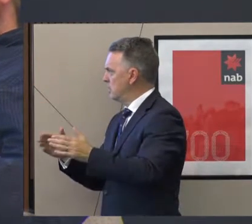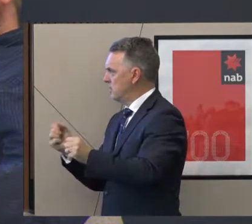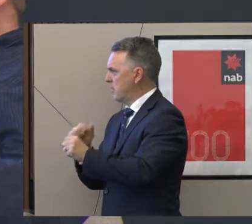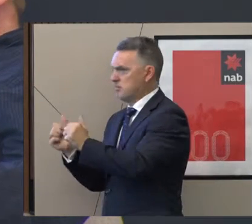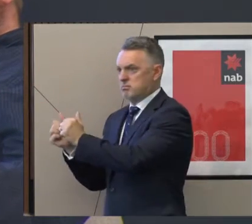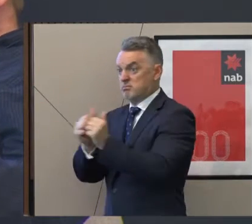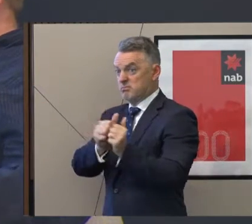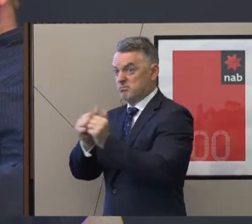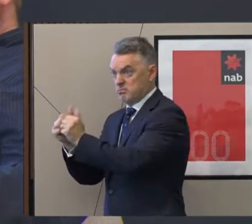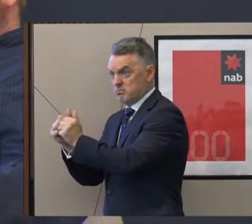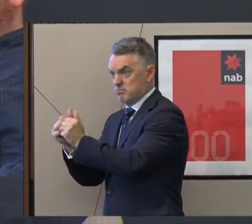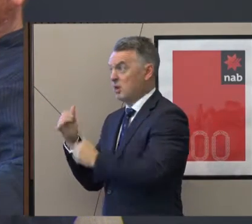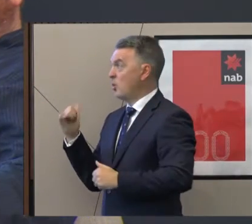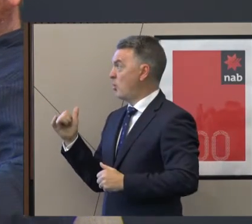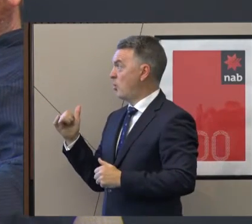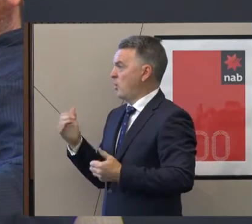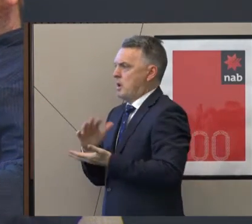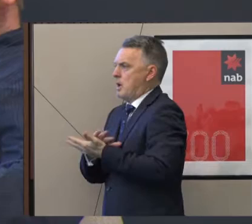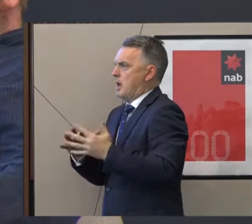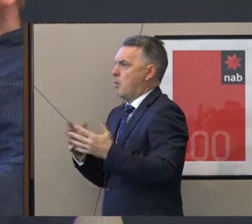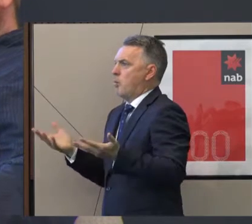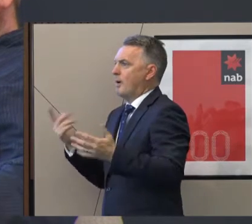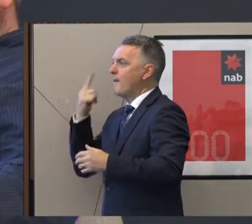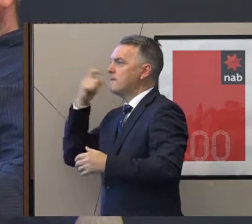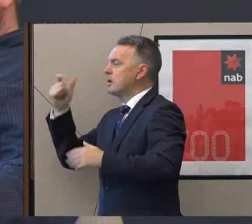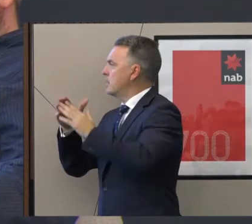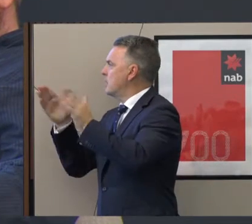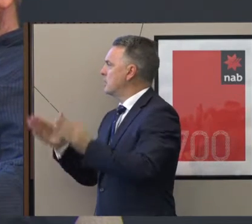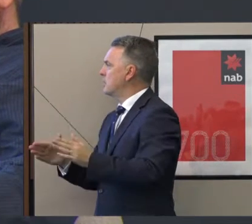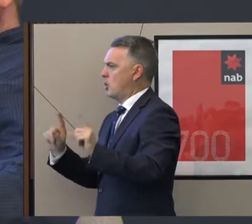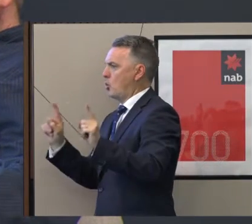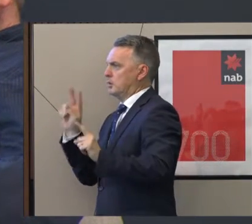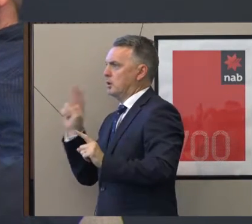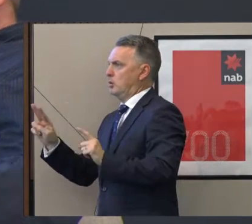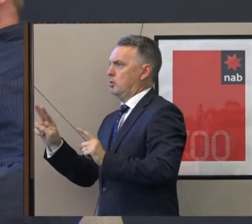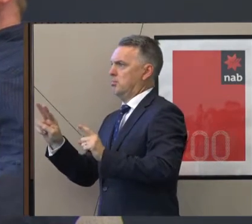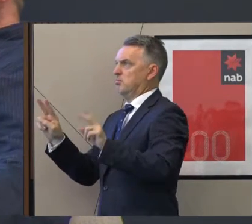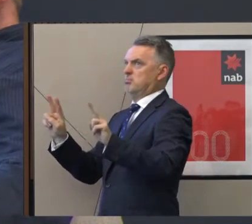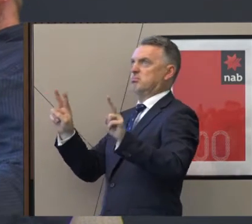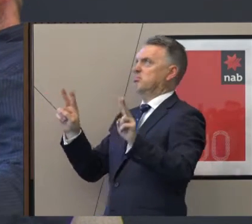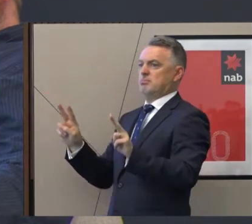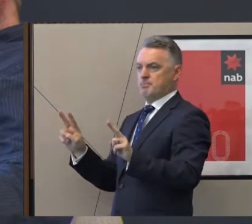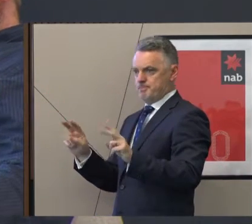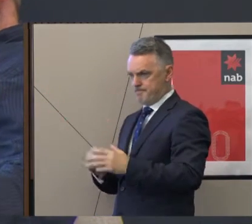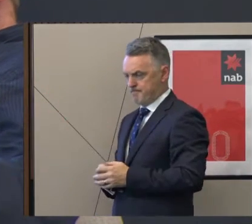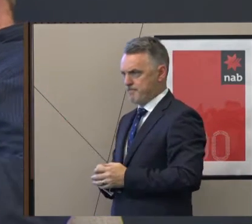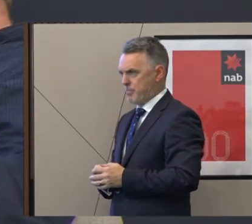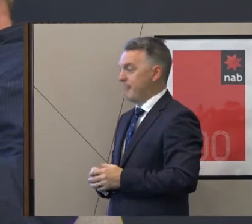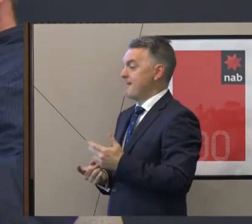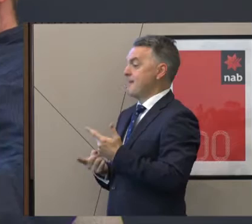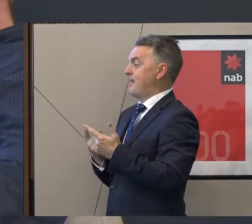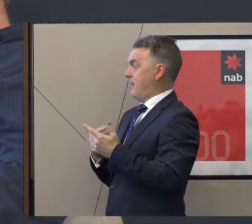where we might need to locate housing and what it might look like. The other main area for